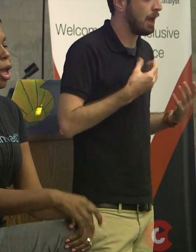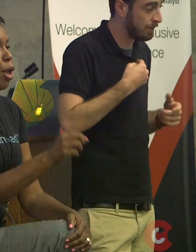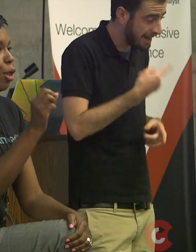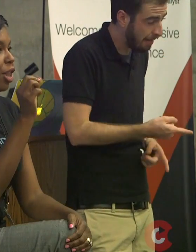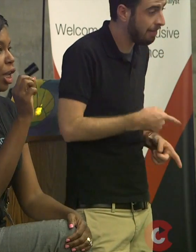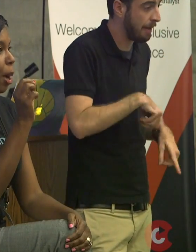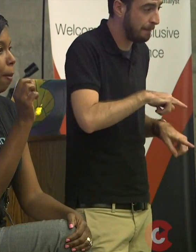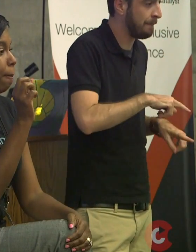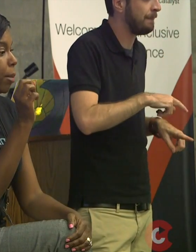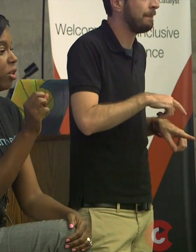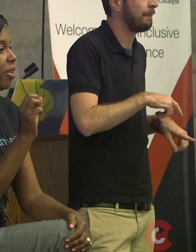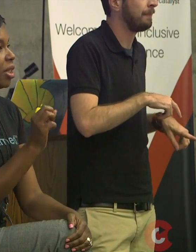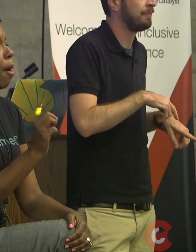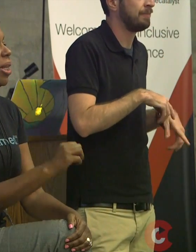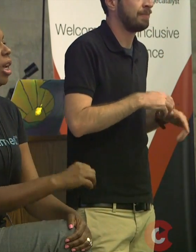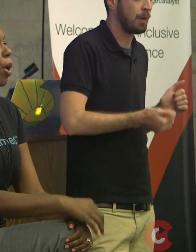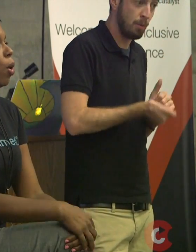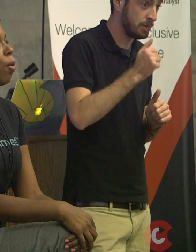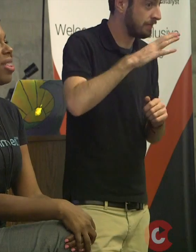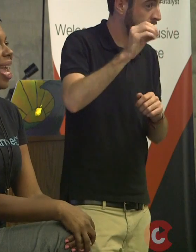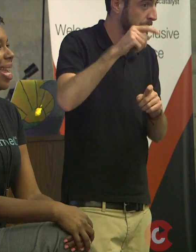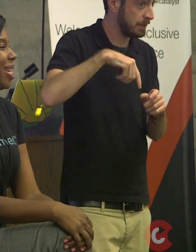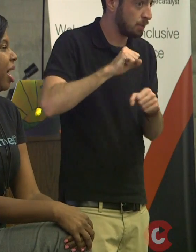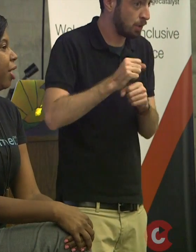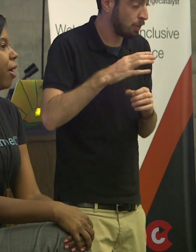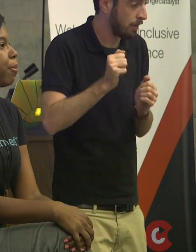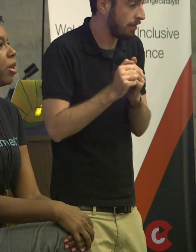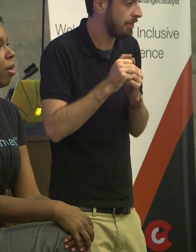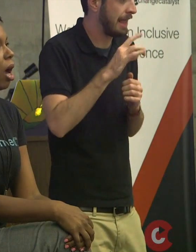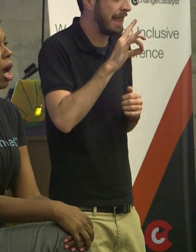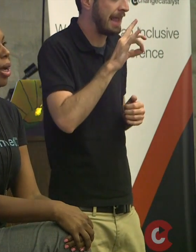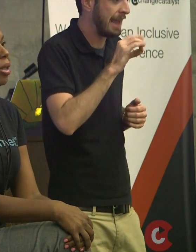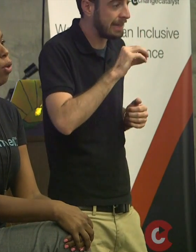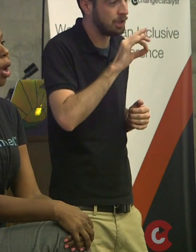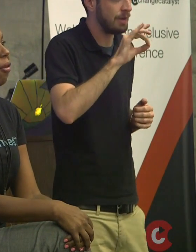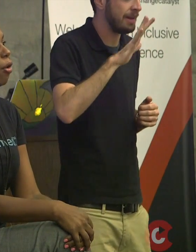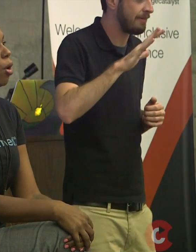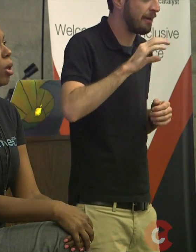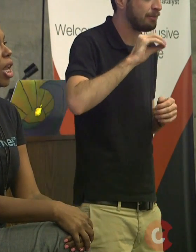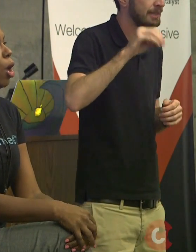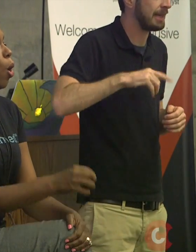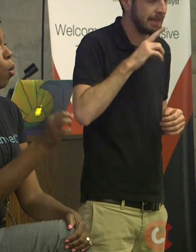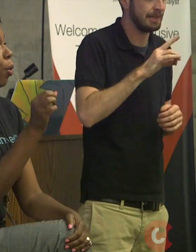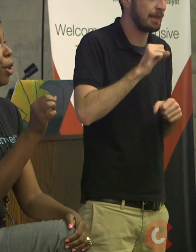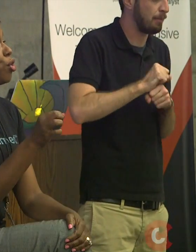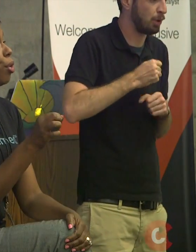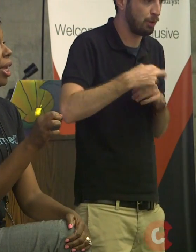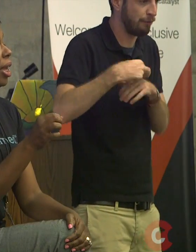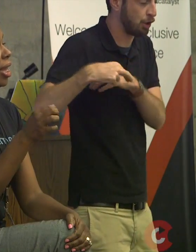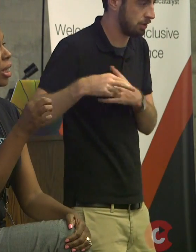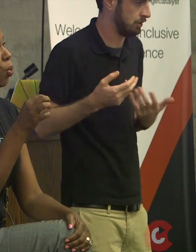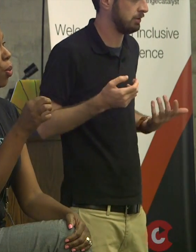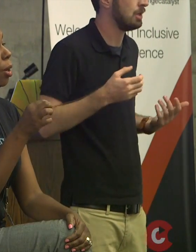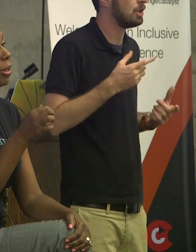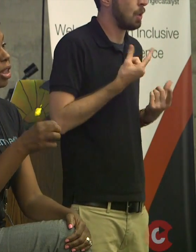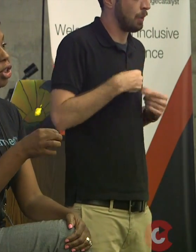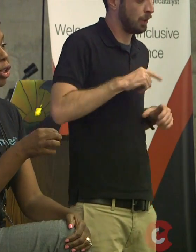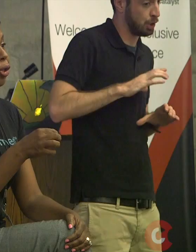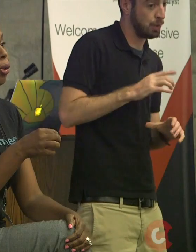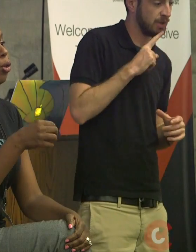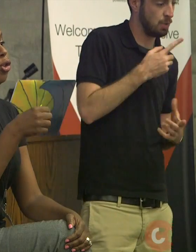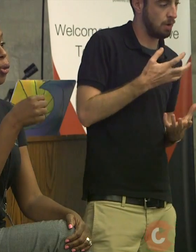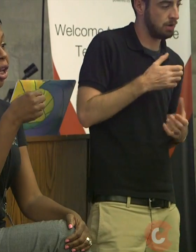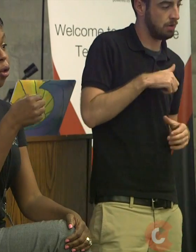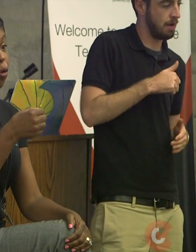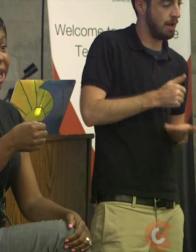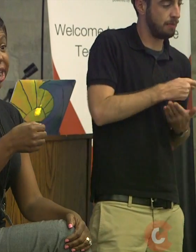them, most of these companies that we work with, 80 to 85% of their hiring is employee referrals. What we're doing is we want to position